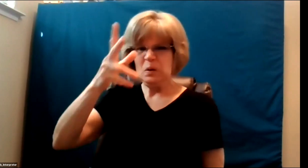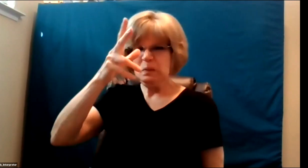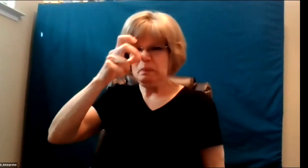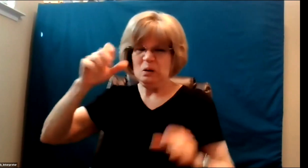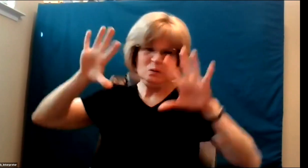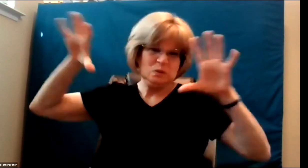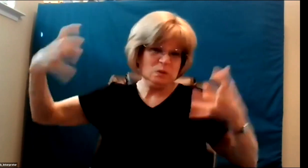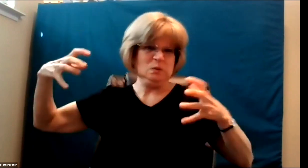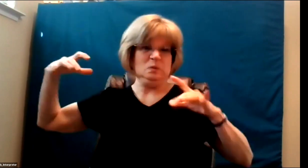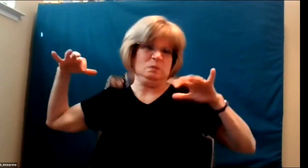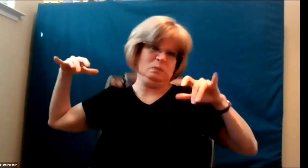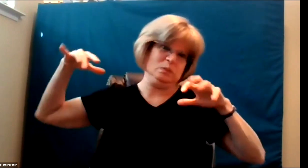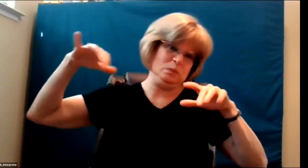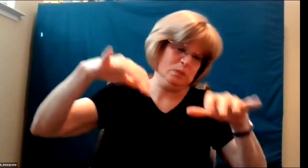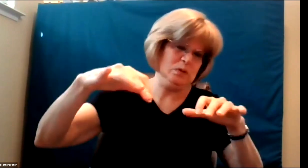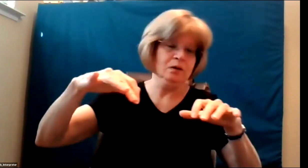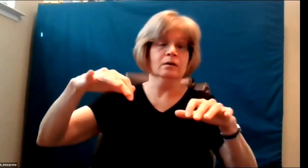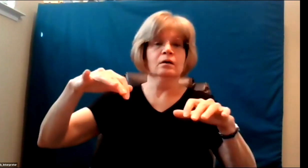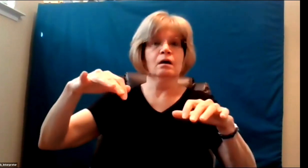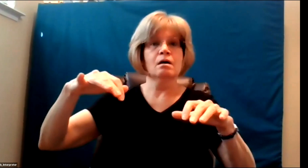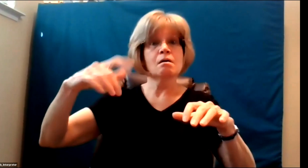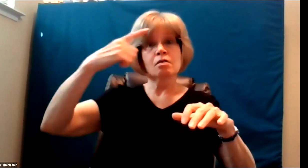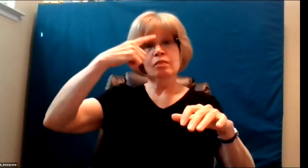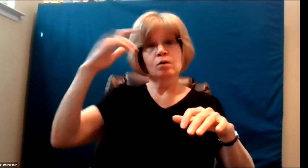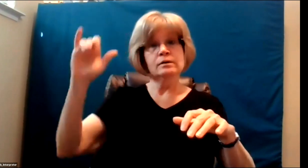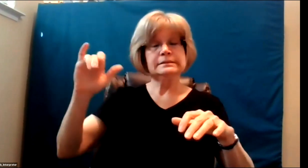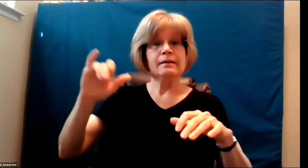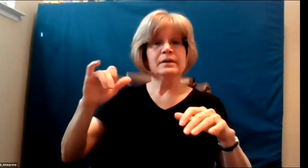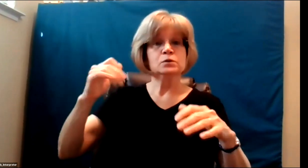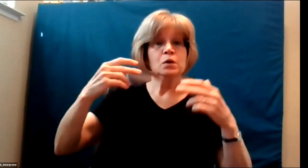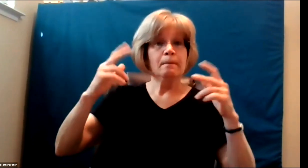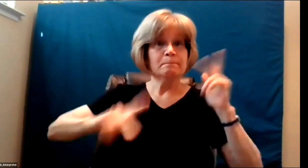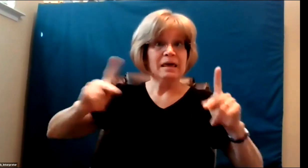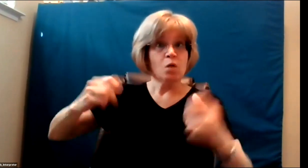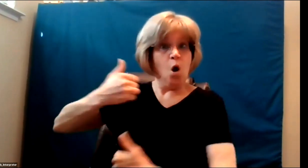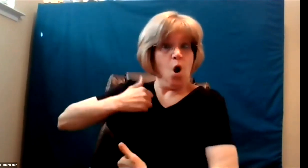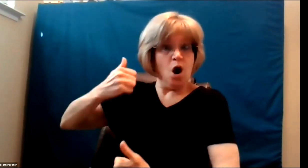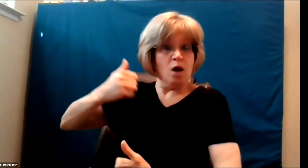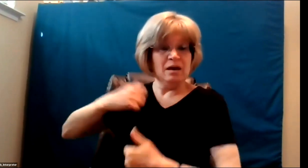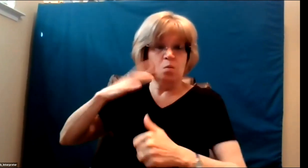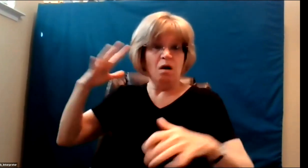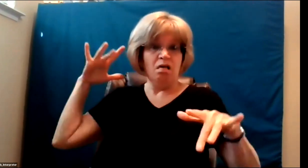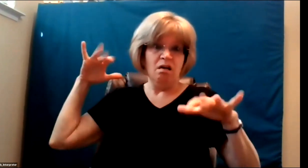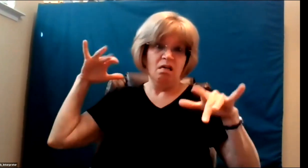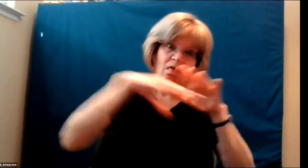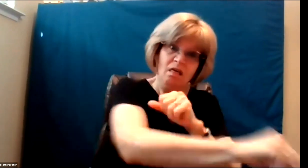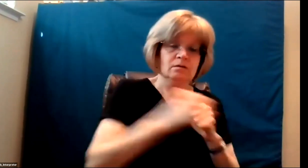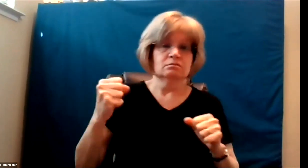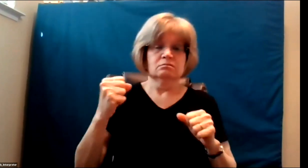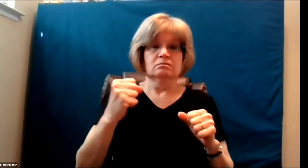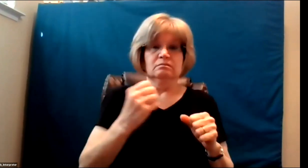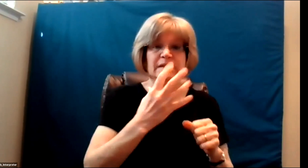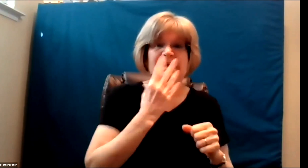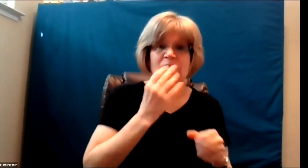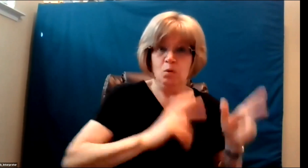as a metaphor for human armies that could come to invade the Hebrews. So they